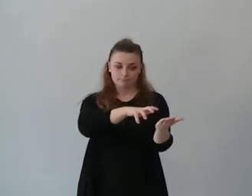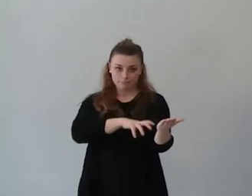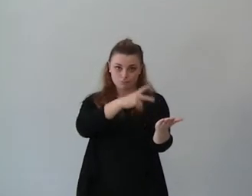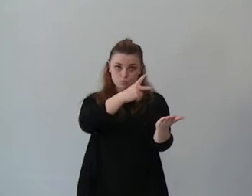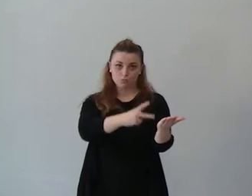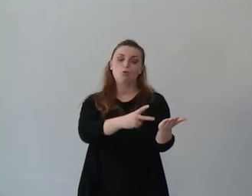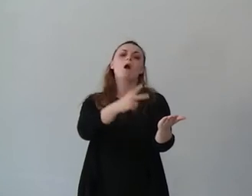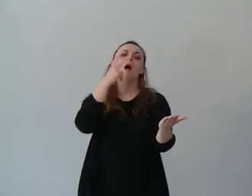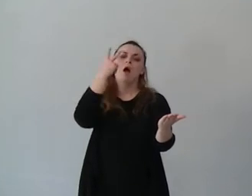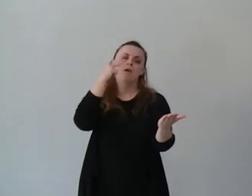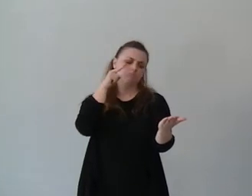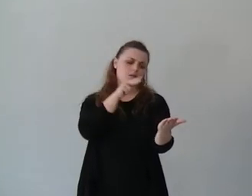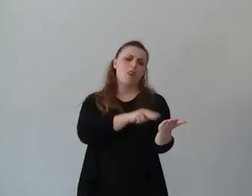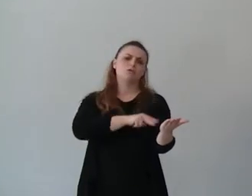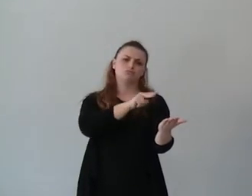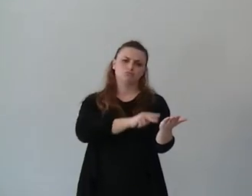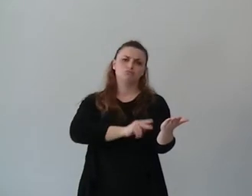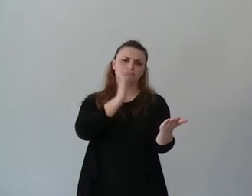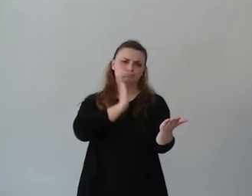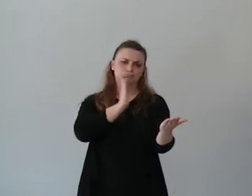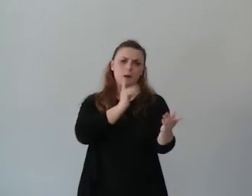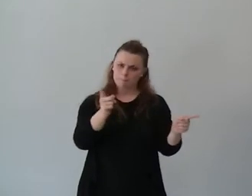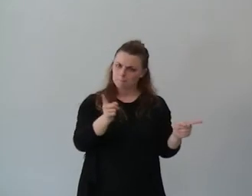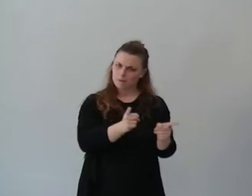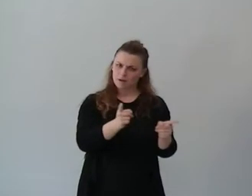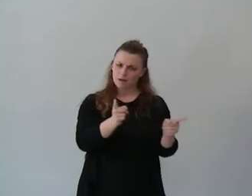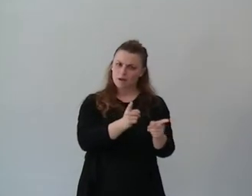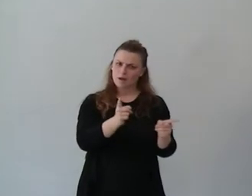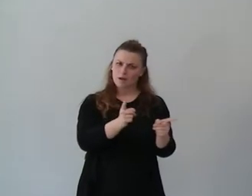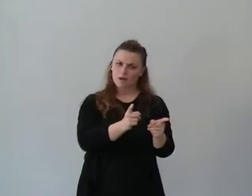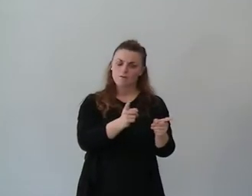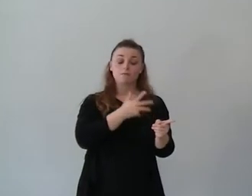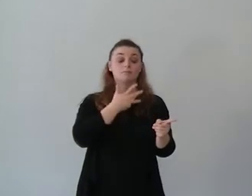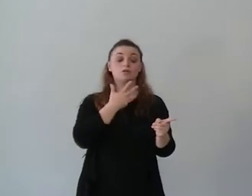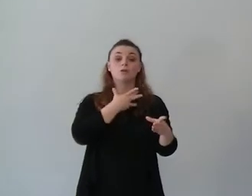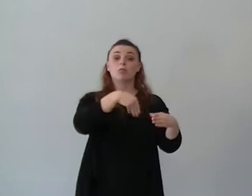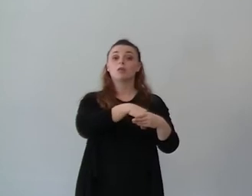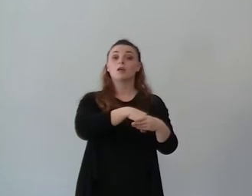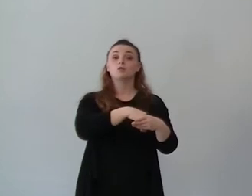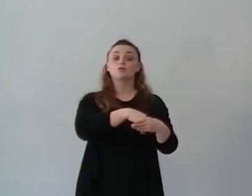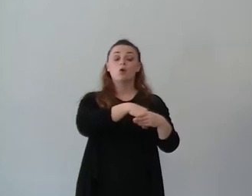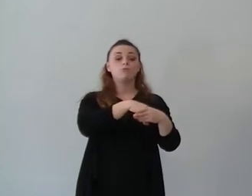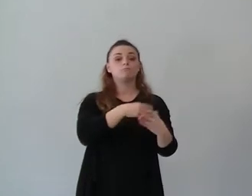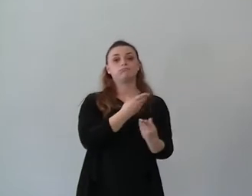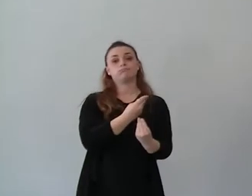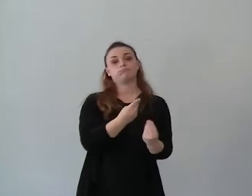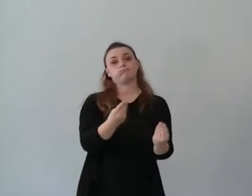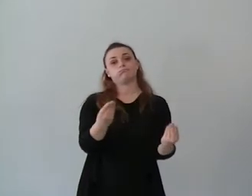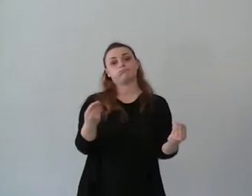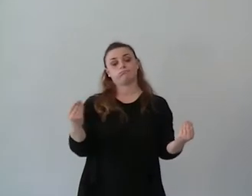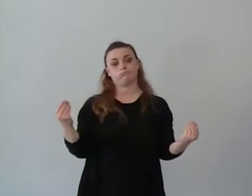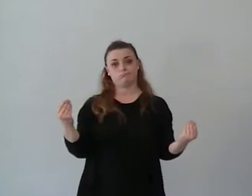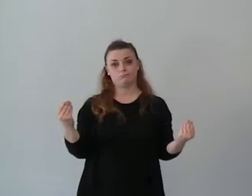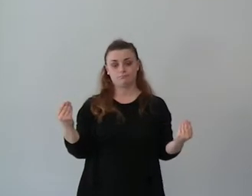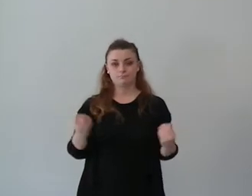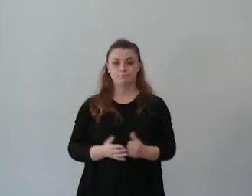lettere brevi. But they have lots of good information. Ma hanno tantissime informazioni valide. I'm only going to talk about a little bit of it. Io